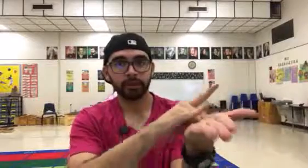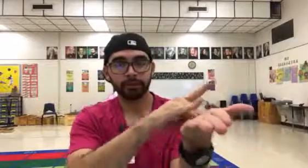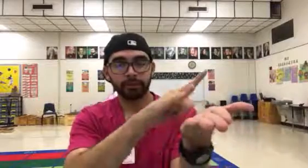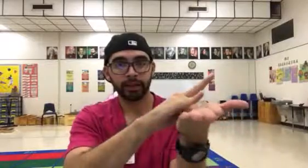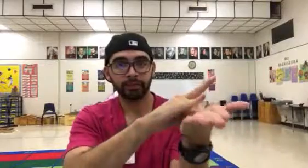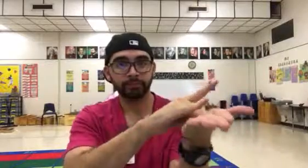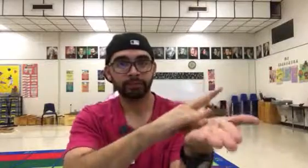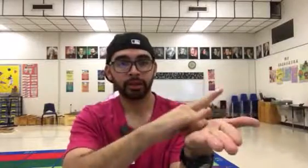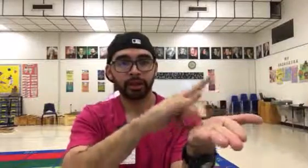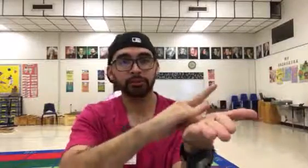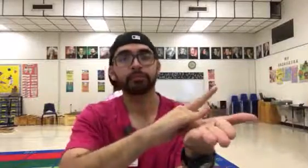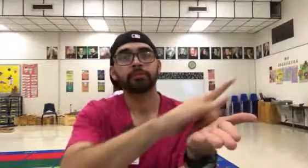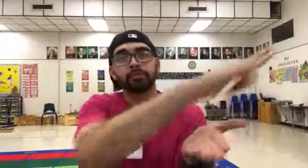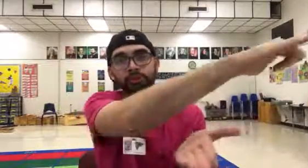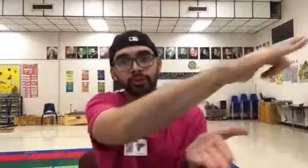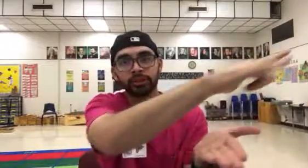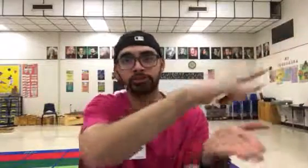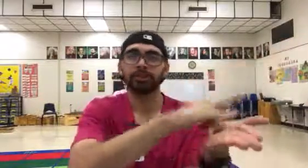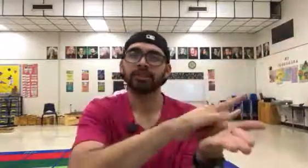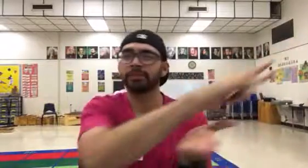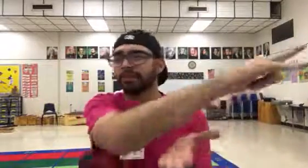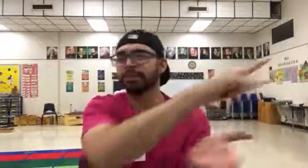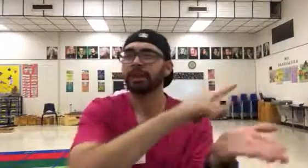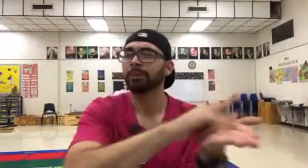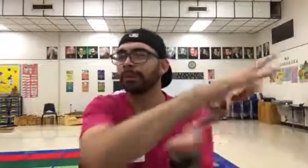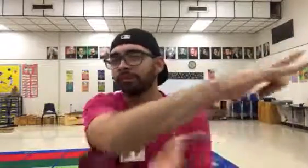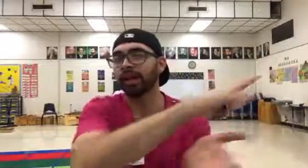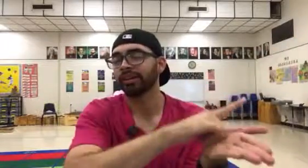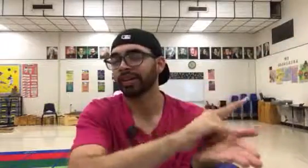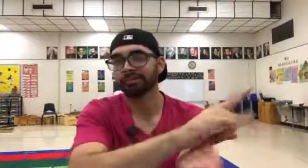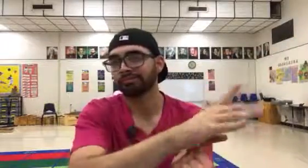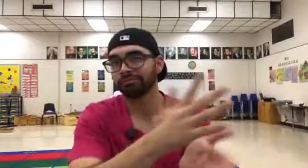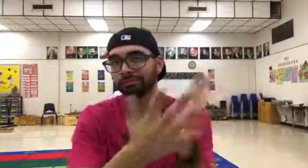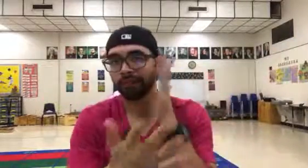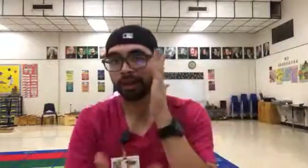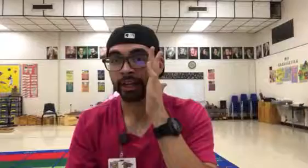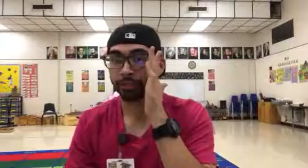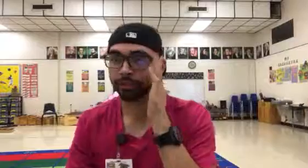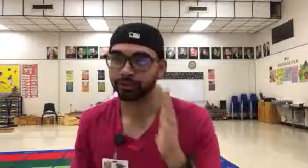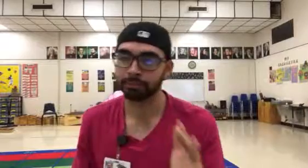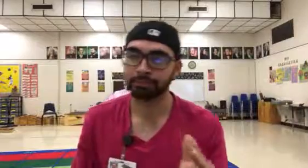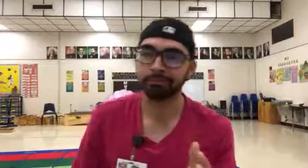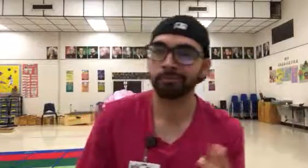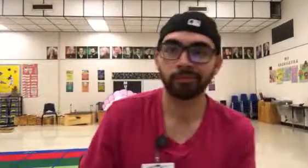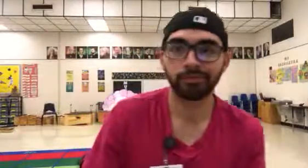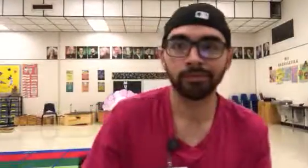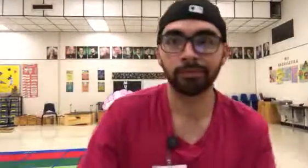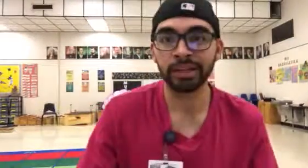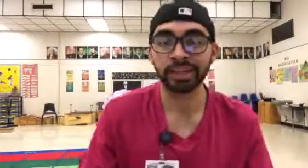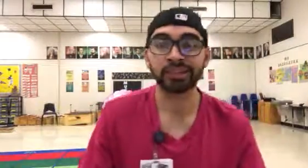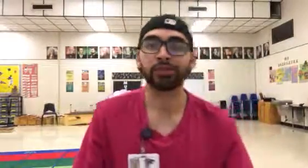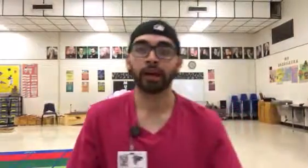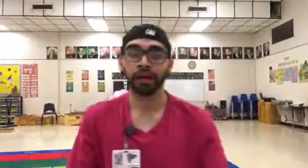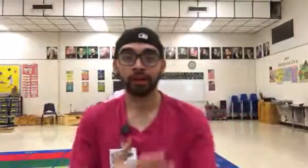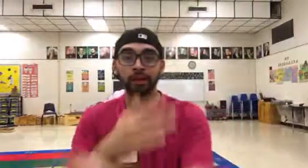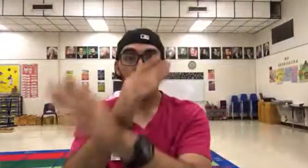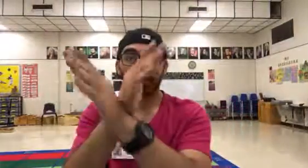a flat palm. Do this, but this means airplane fly, not animals or beings flying.